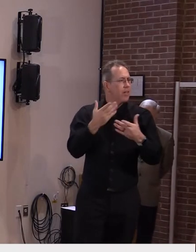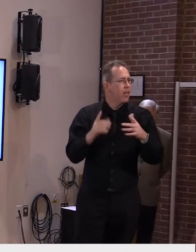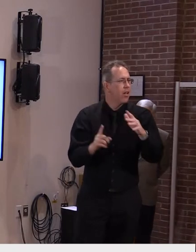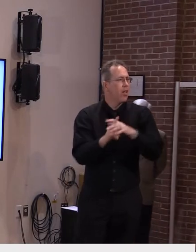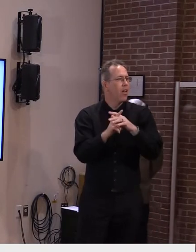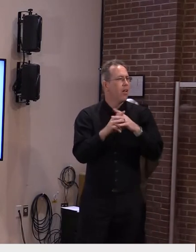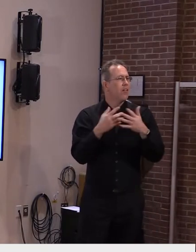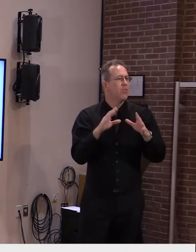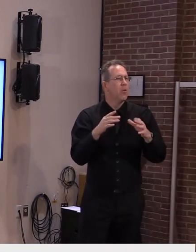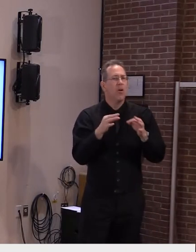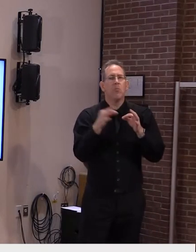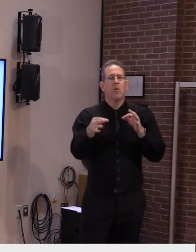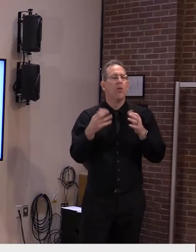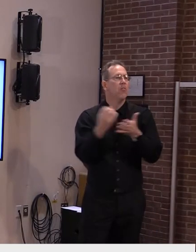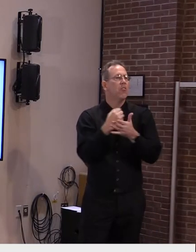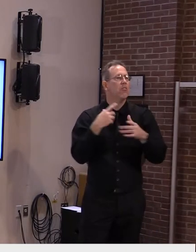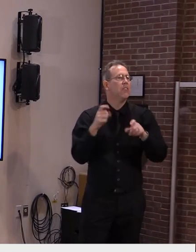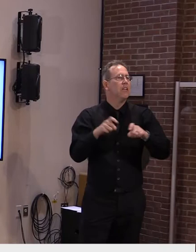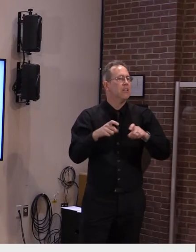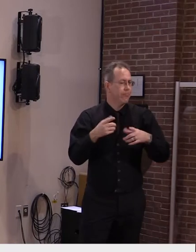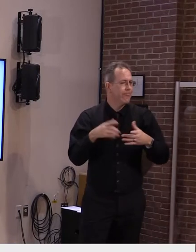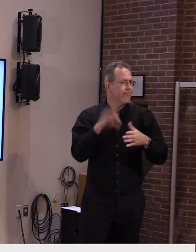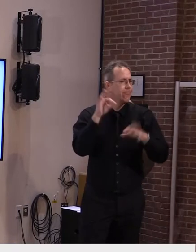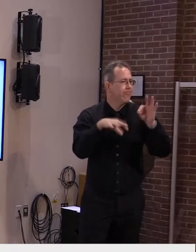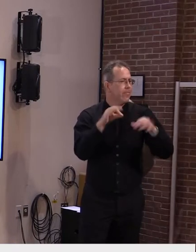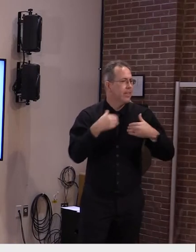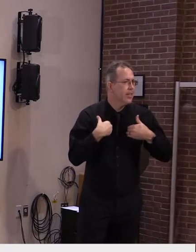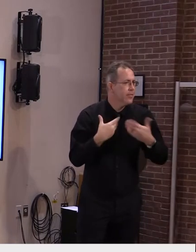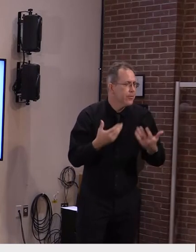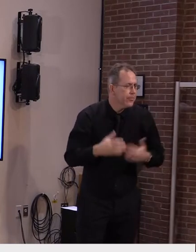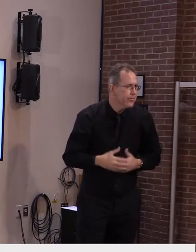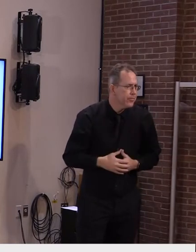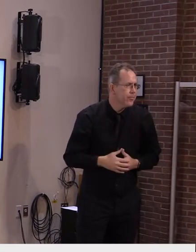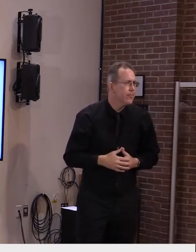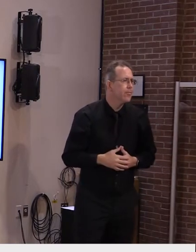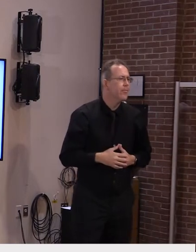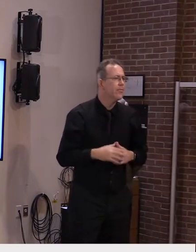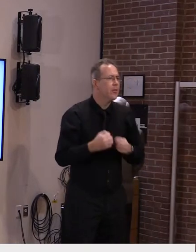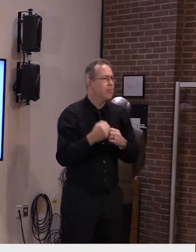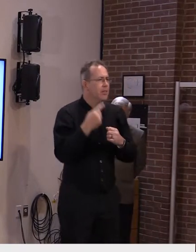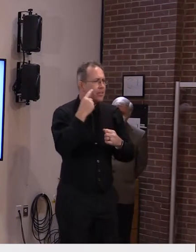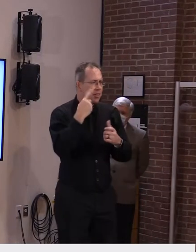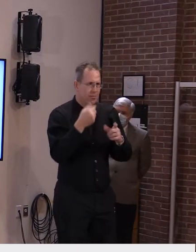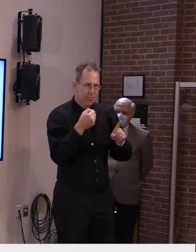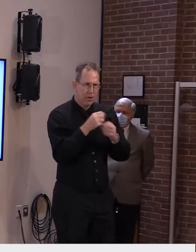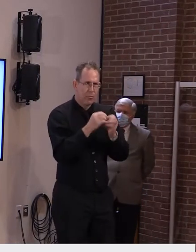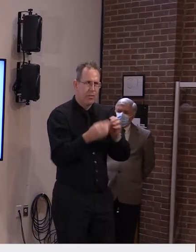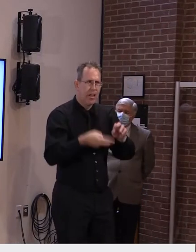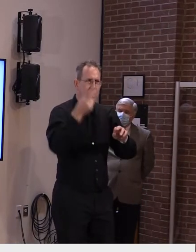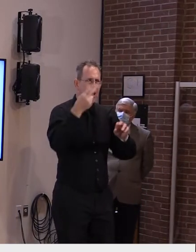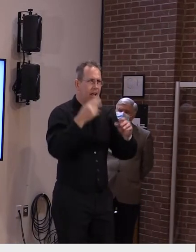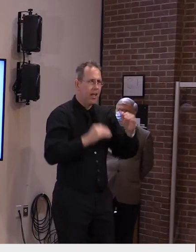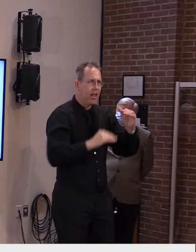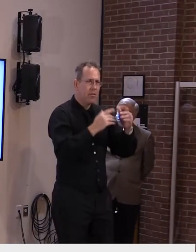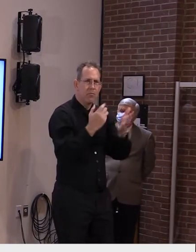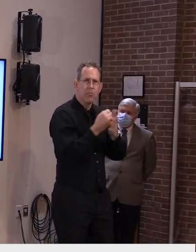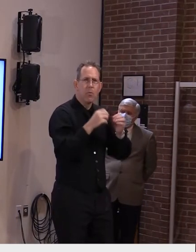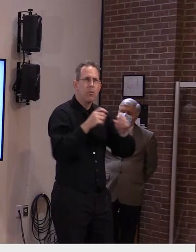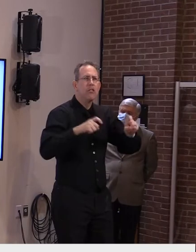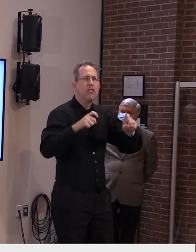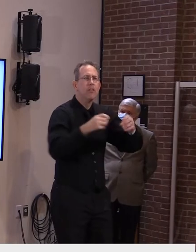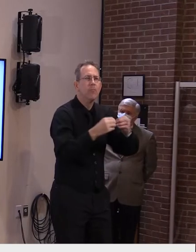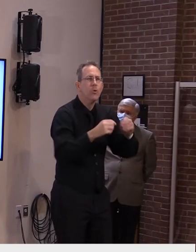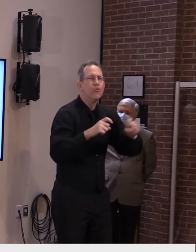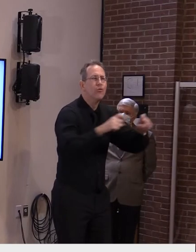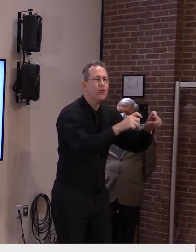had friends and family, you know, at their home potentially, and we saw just, you know, much less testing happening through the holiday